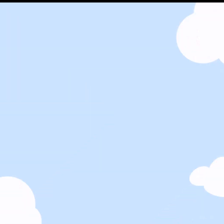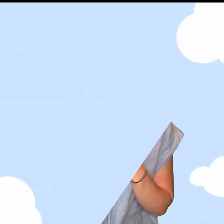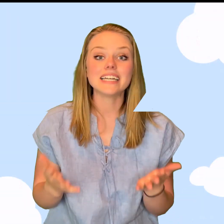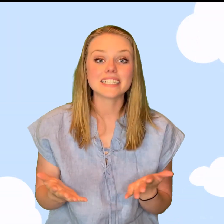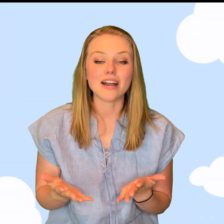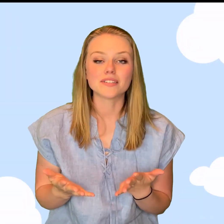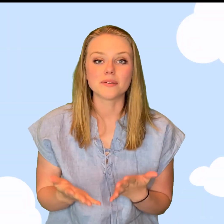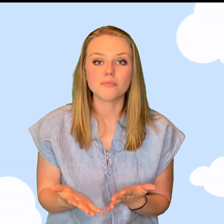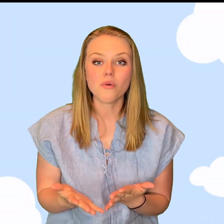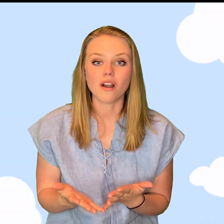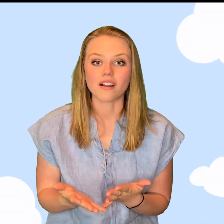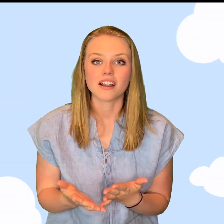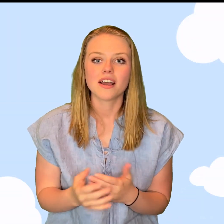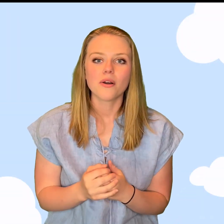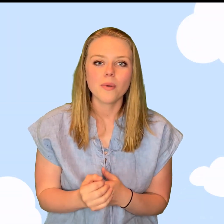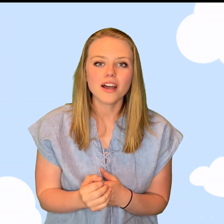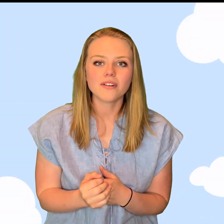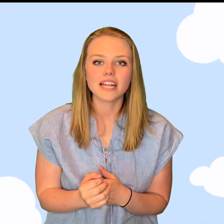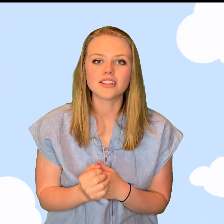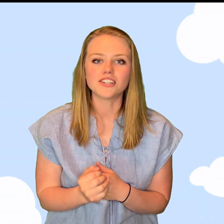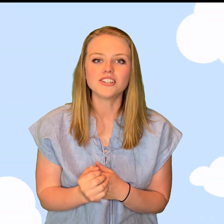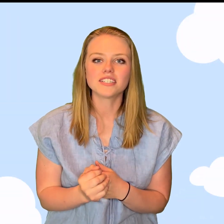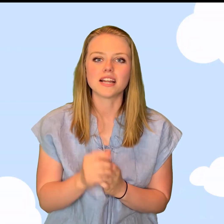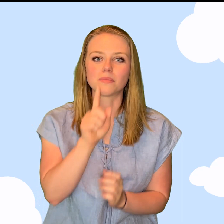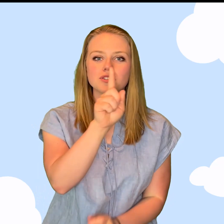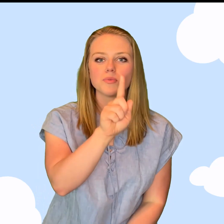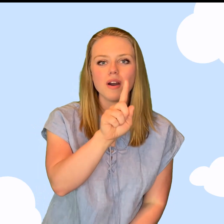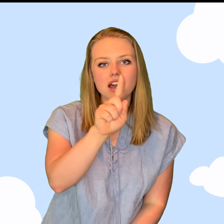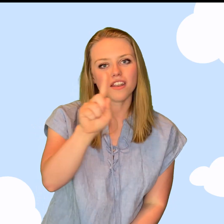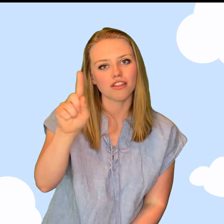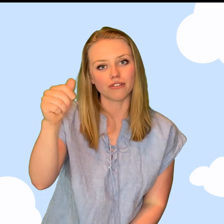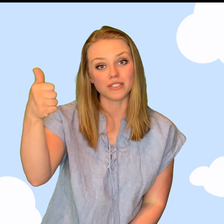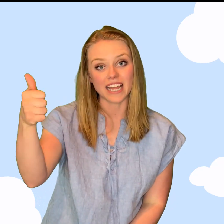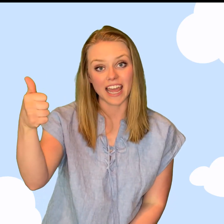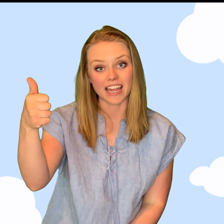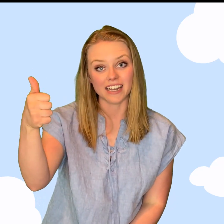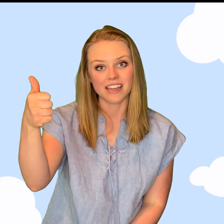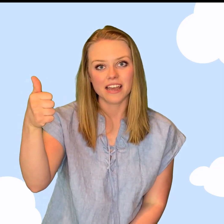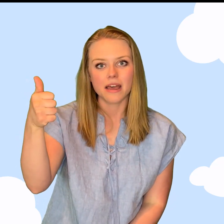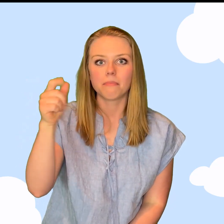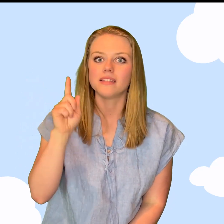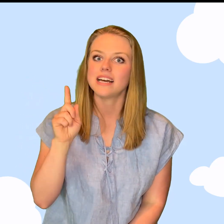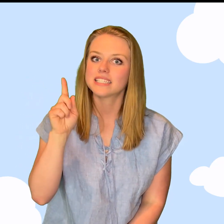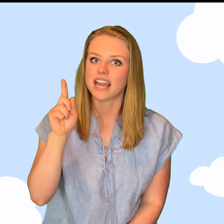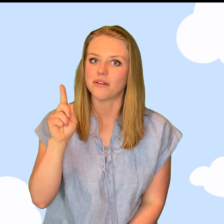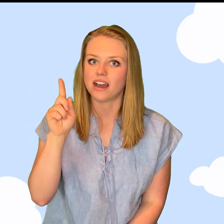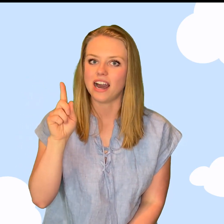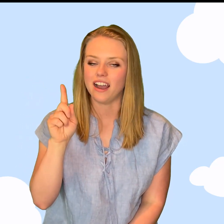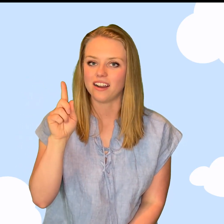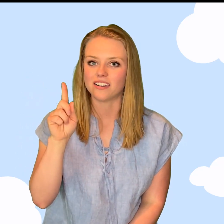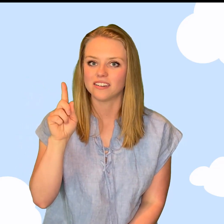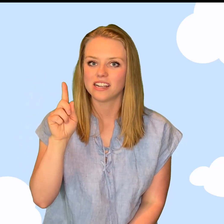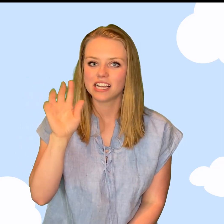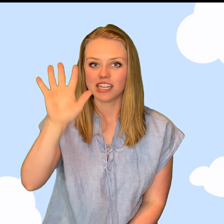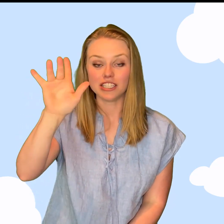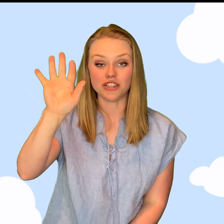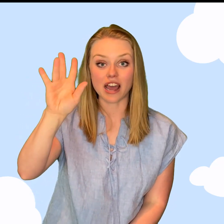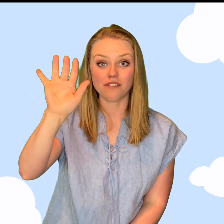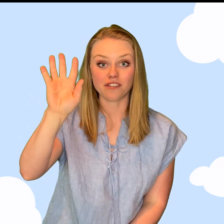Let's count some more. We already learned numbers 1 through 10, but let's count higher. Do you have your